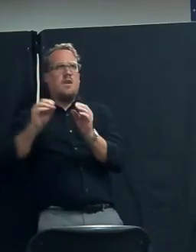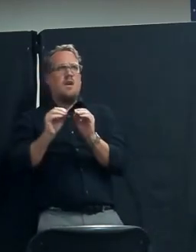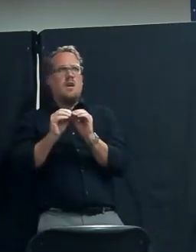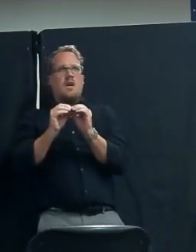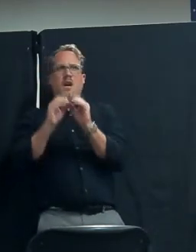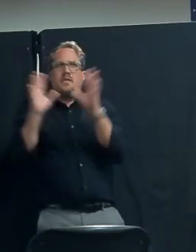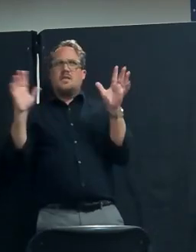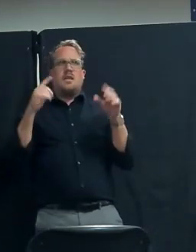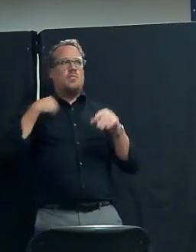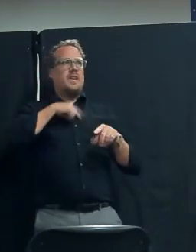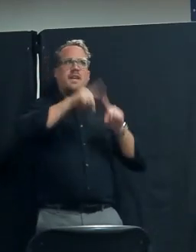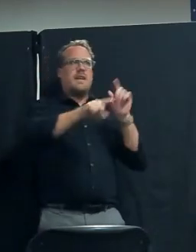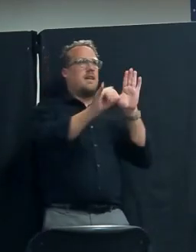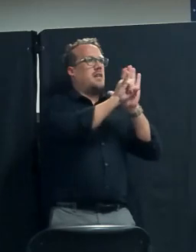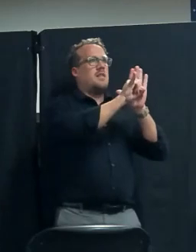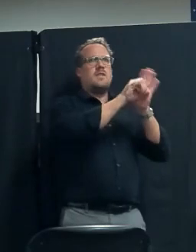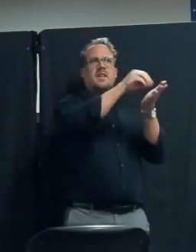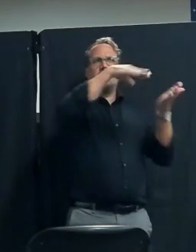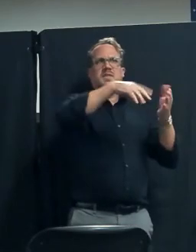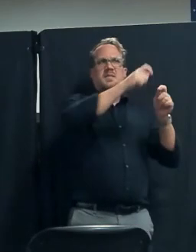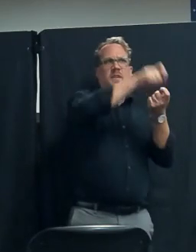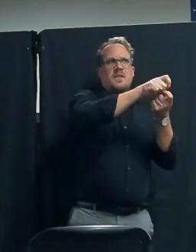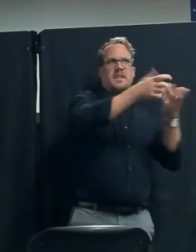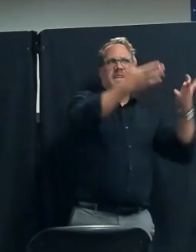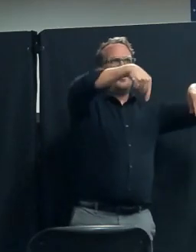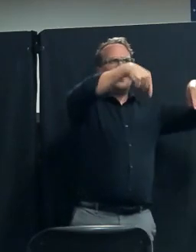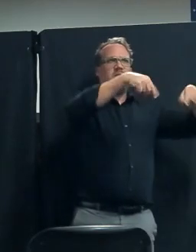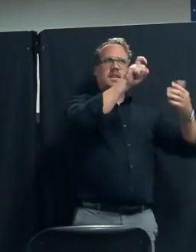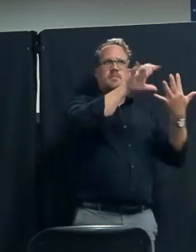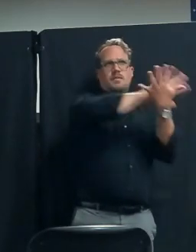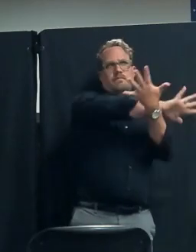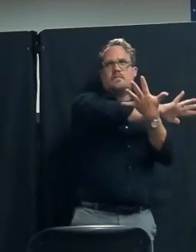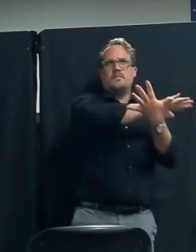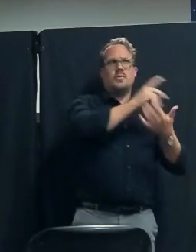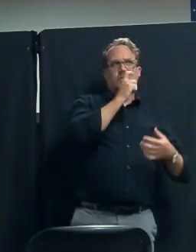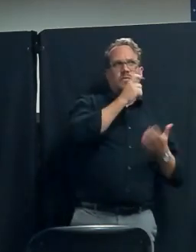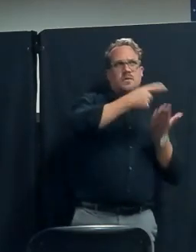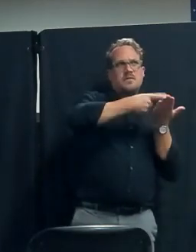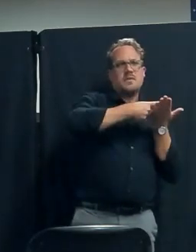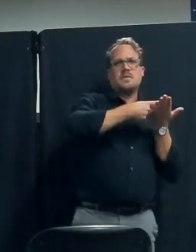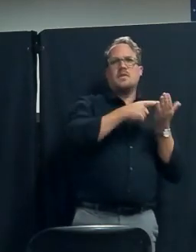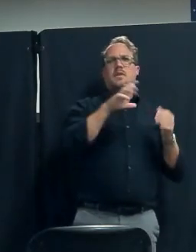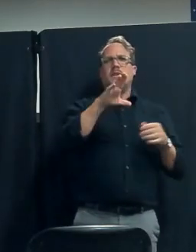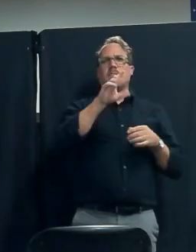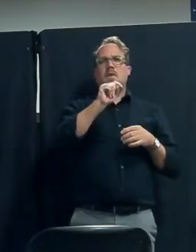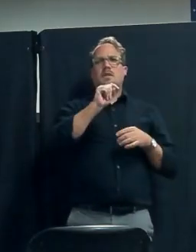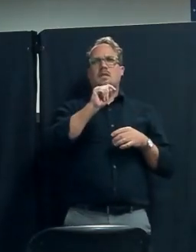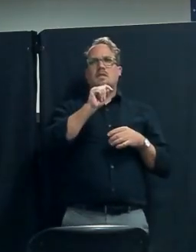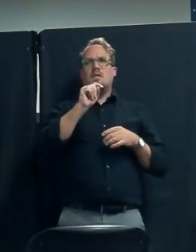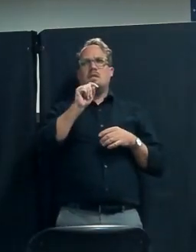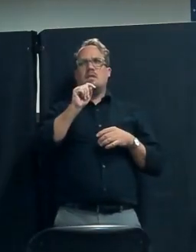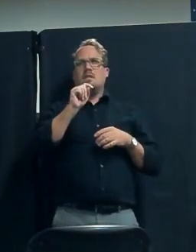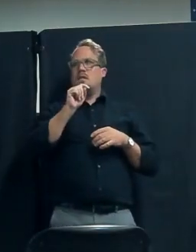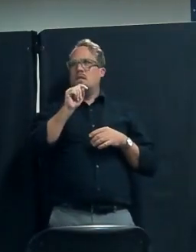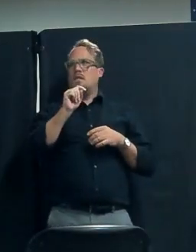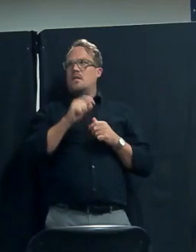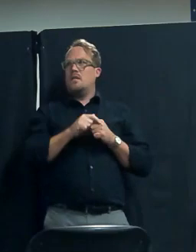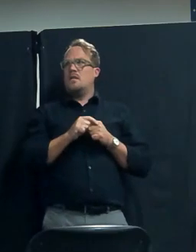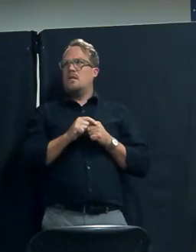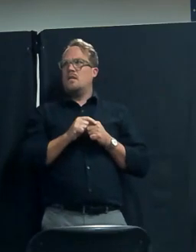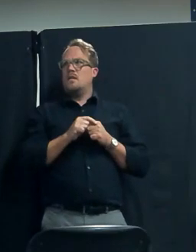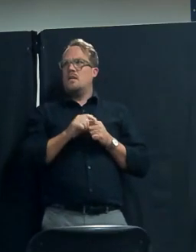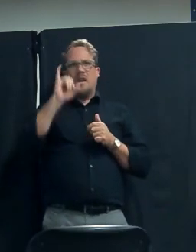can't do it in this meeting, but, they'll have all that place on that